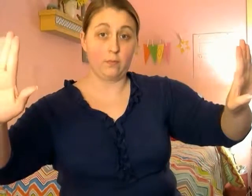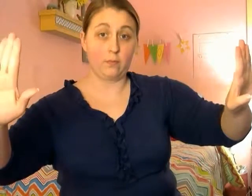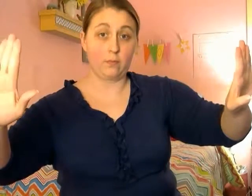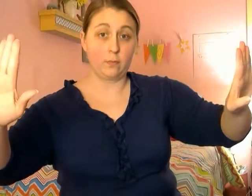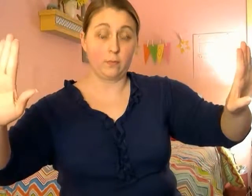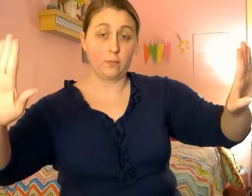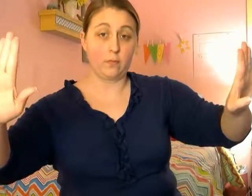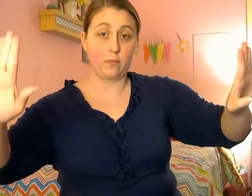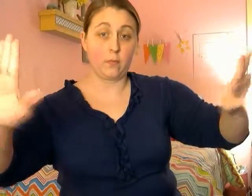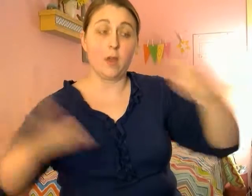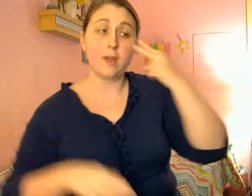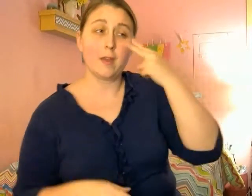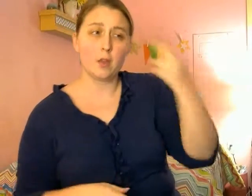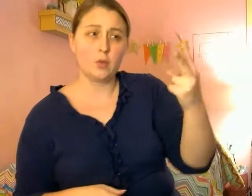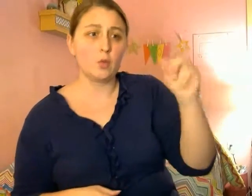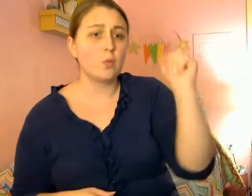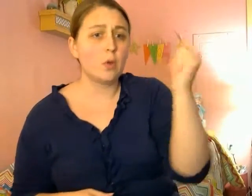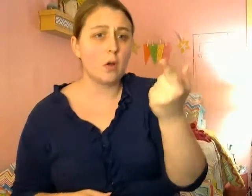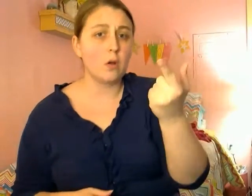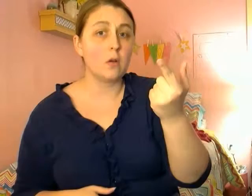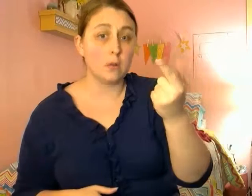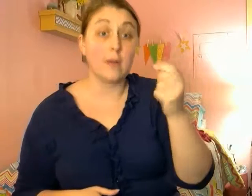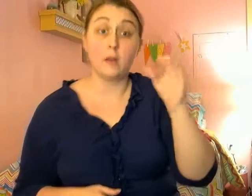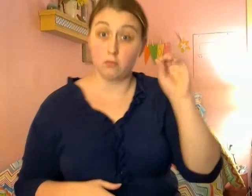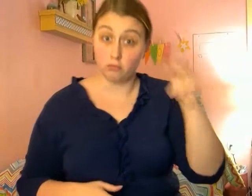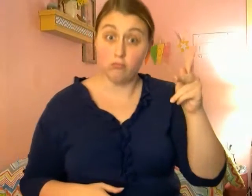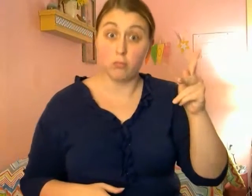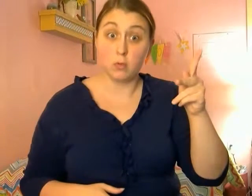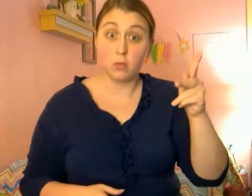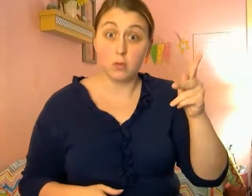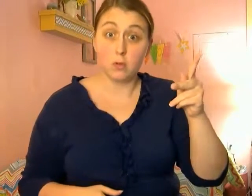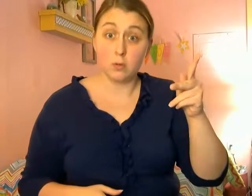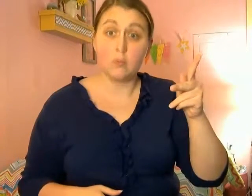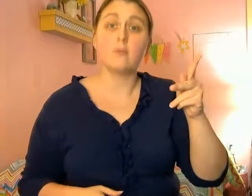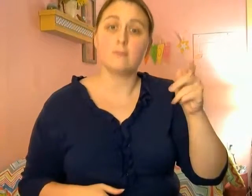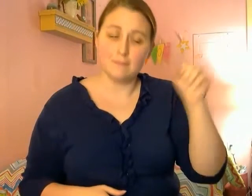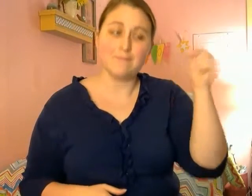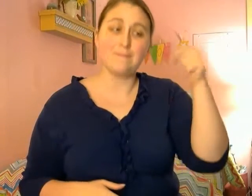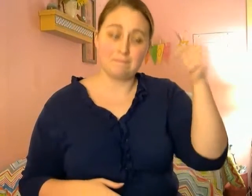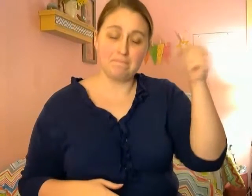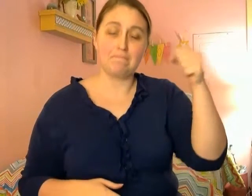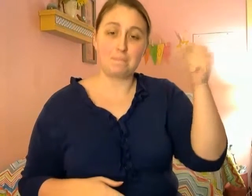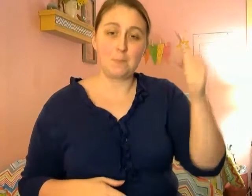now can you see that? Is that okay? Everyone see that?